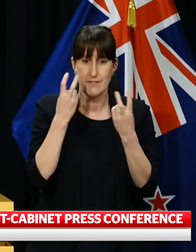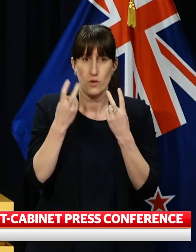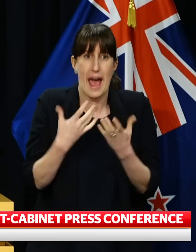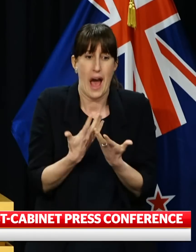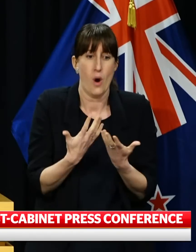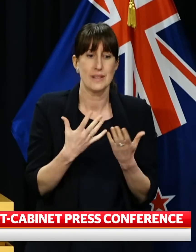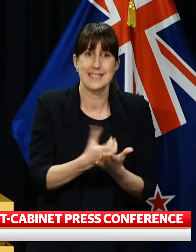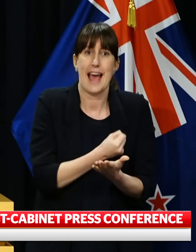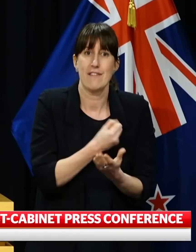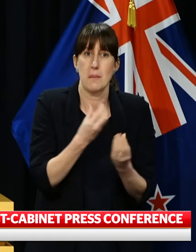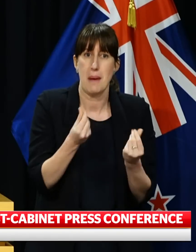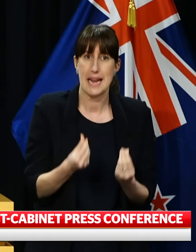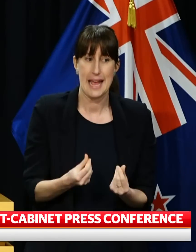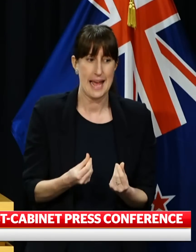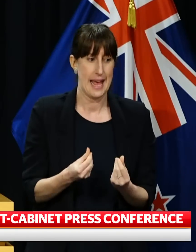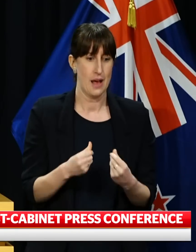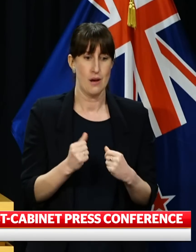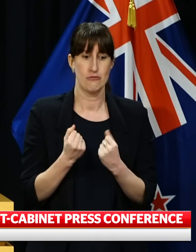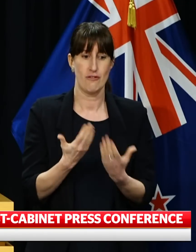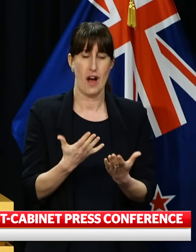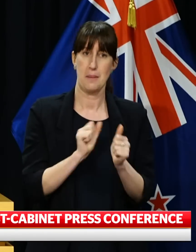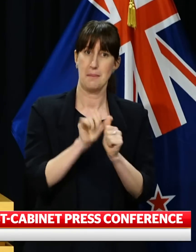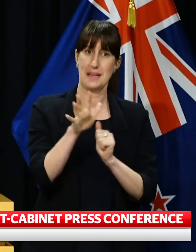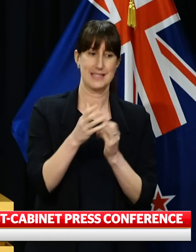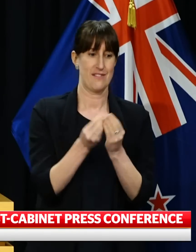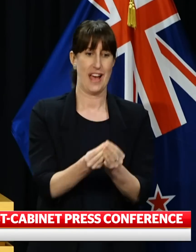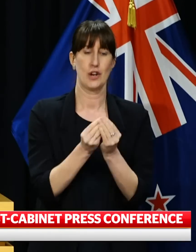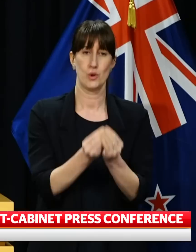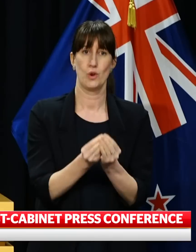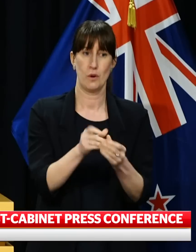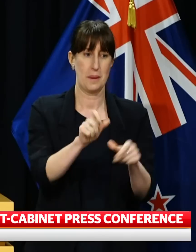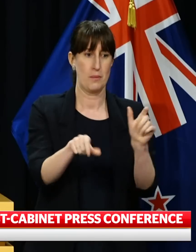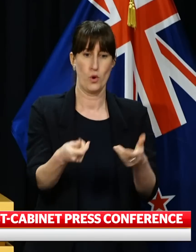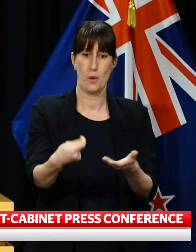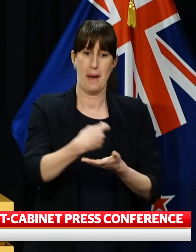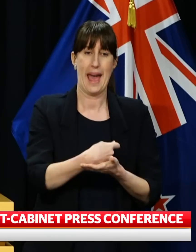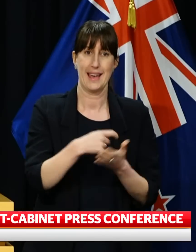taxpayers value for money for the taxes that they provide. We